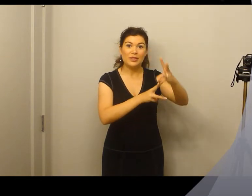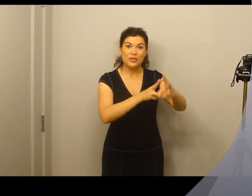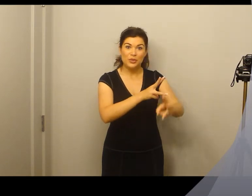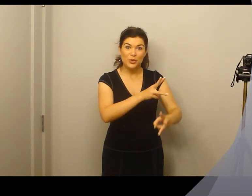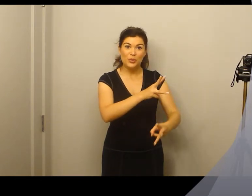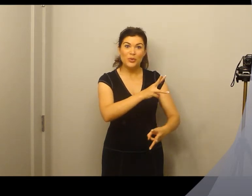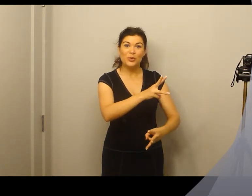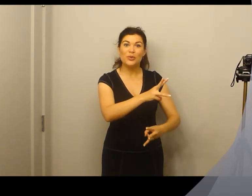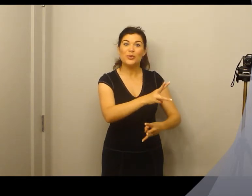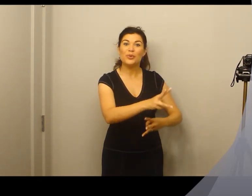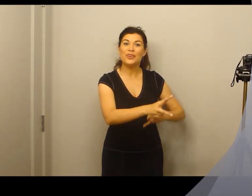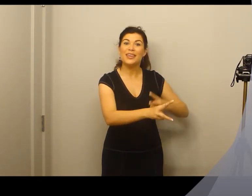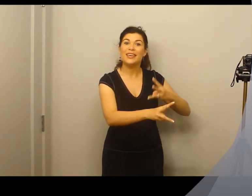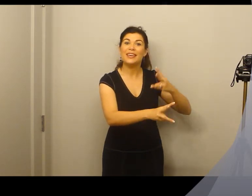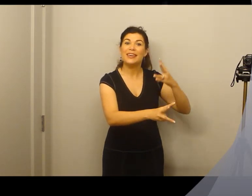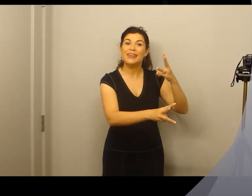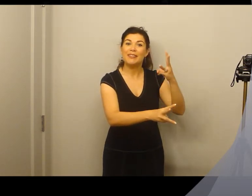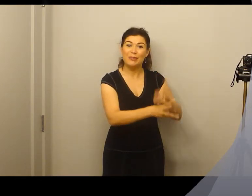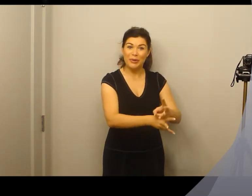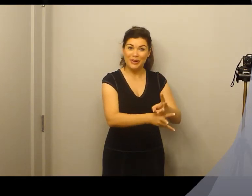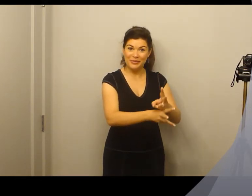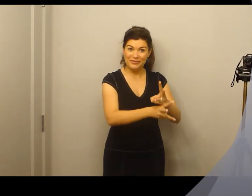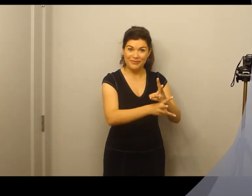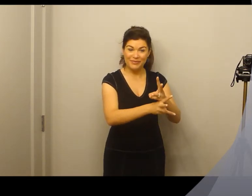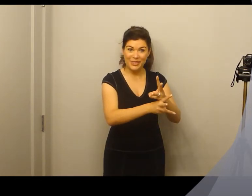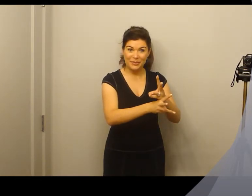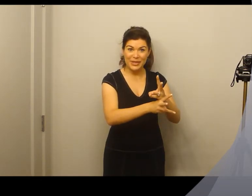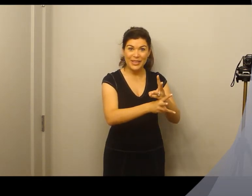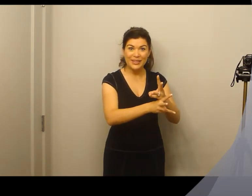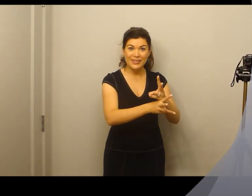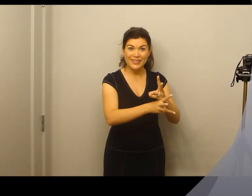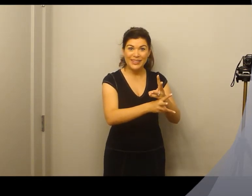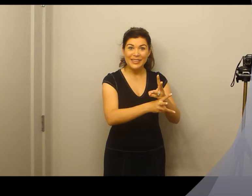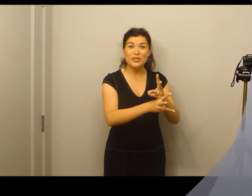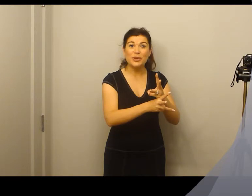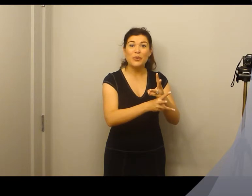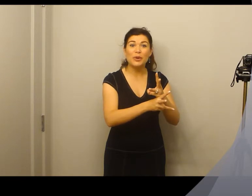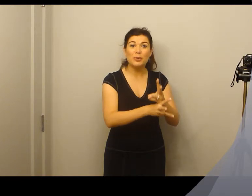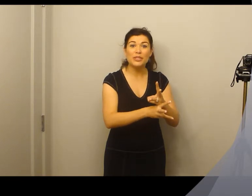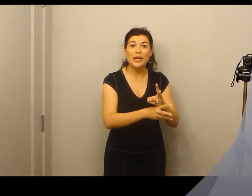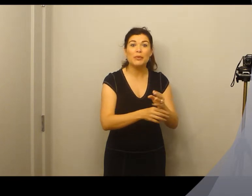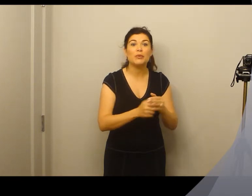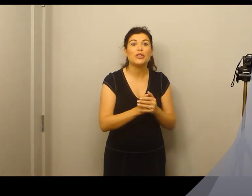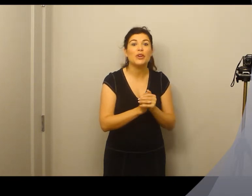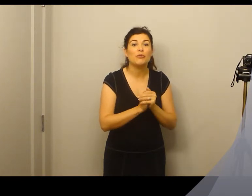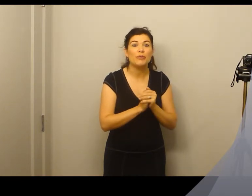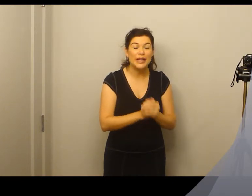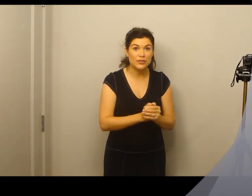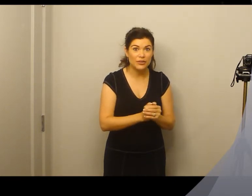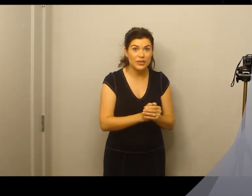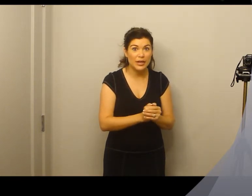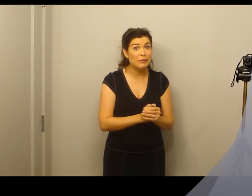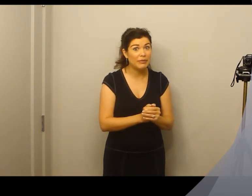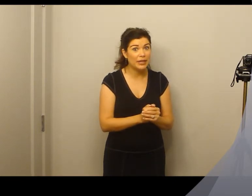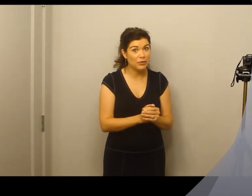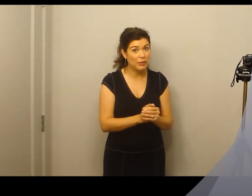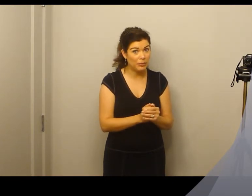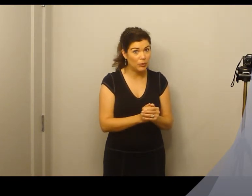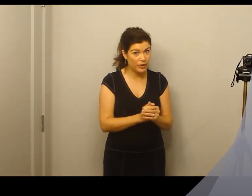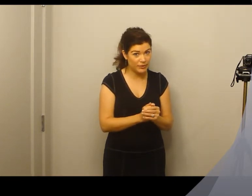2, 3, 4. Are you ready? Let's try it one more time, and we're going to go faster this time if I can remember the words